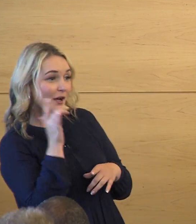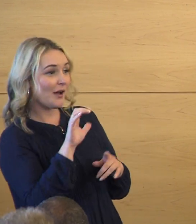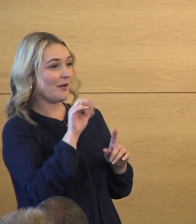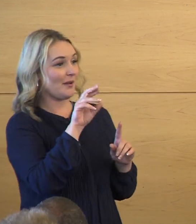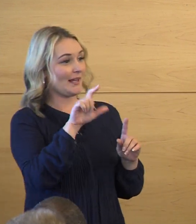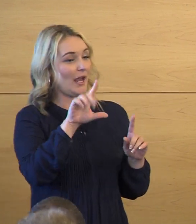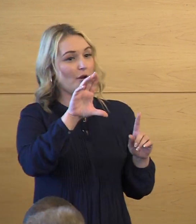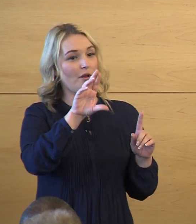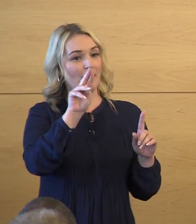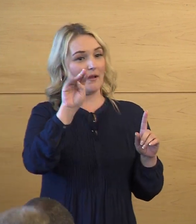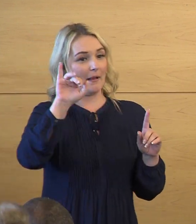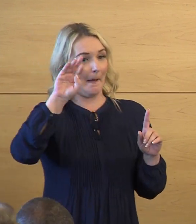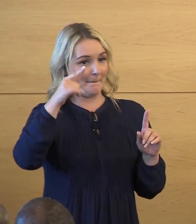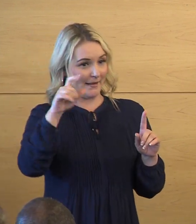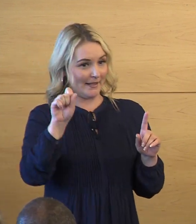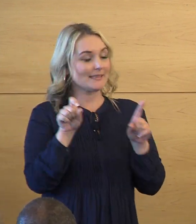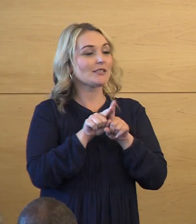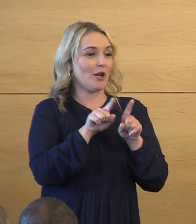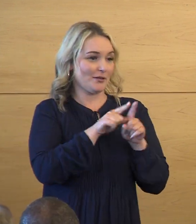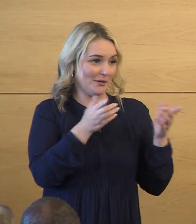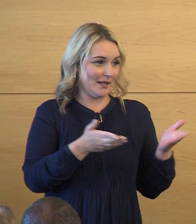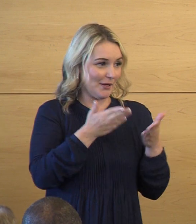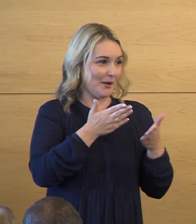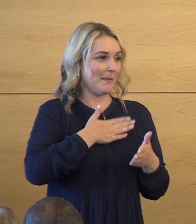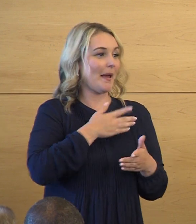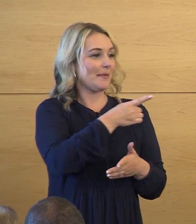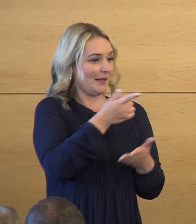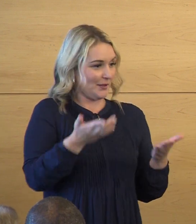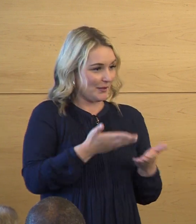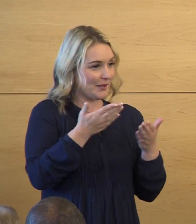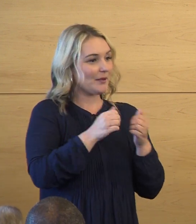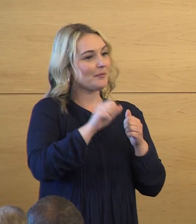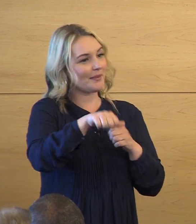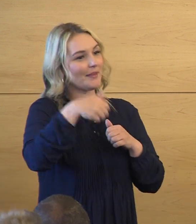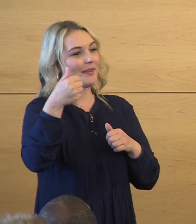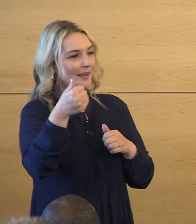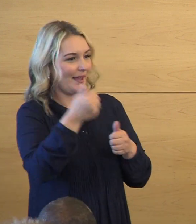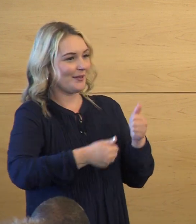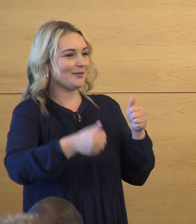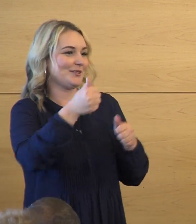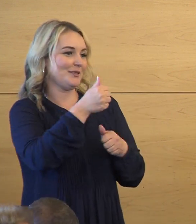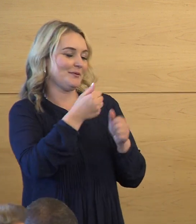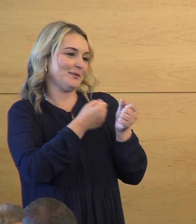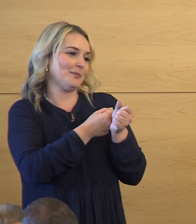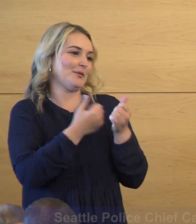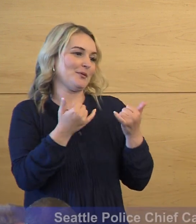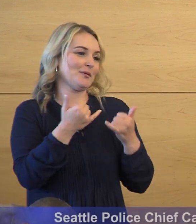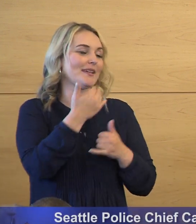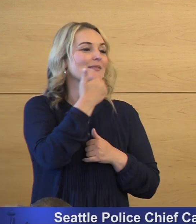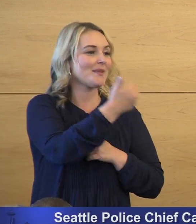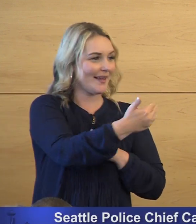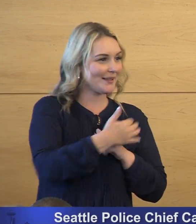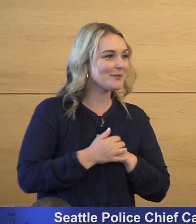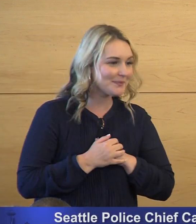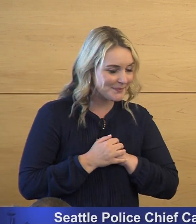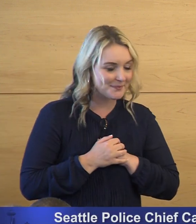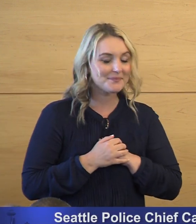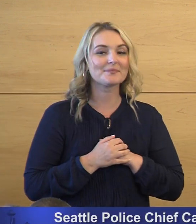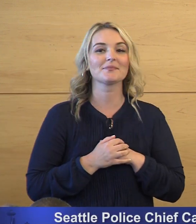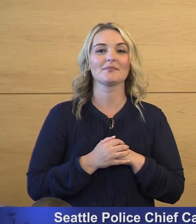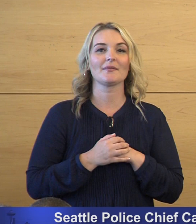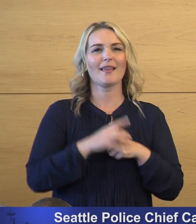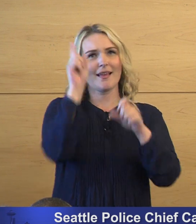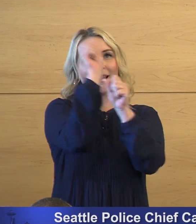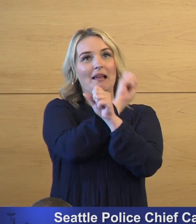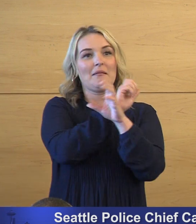Carol Cummings is also here. And I'm glad that you're here with the other chiefs supporting today. So thank you. I imagine